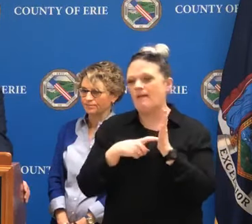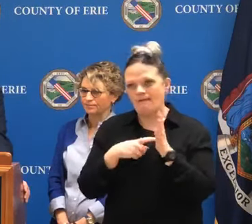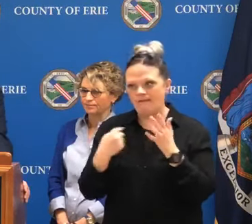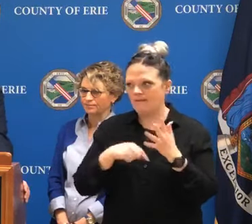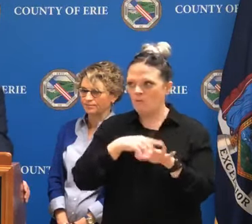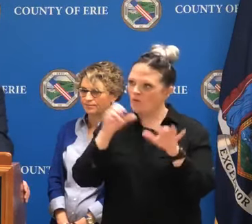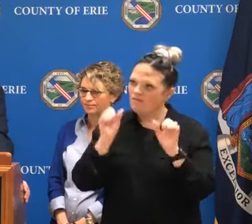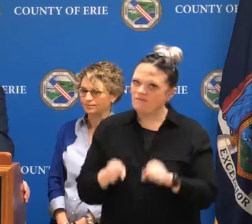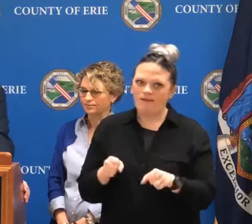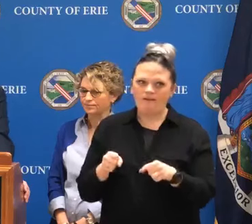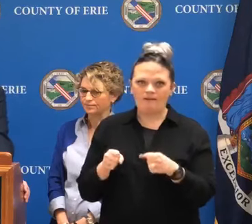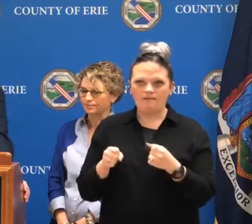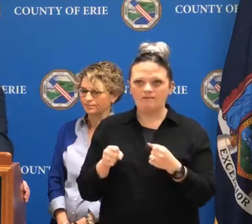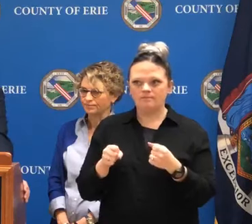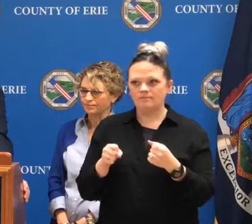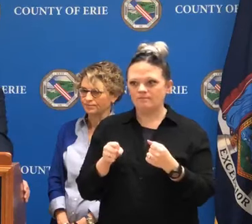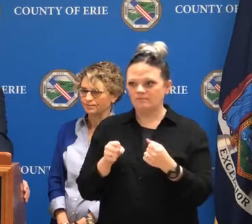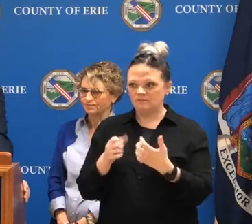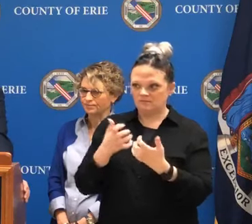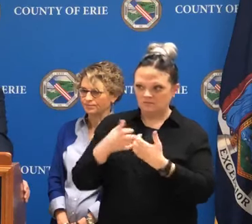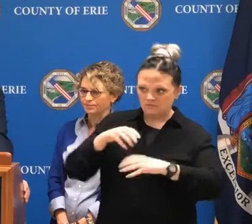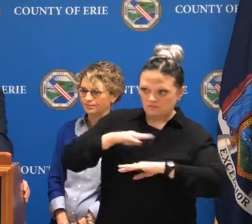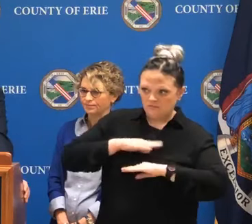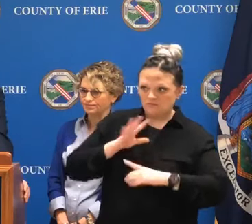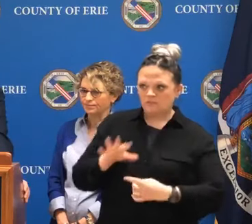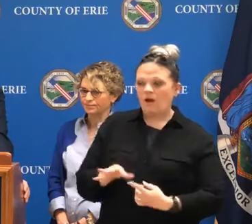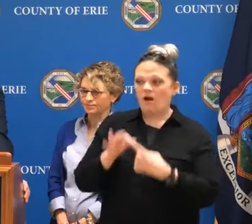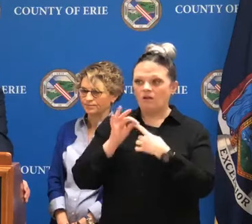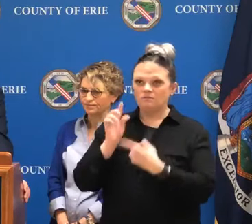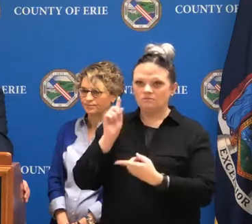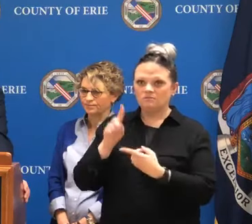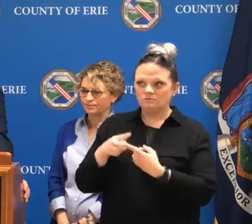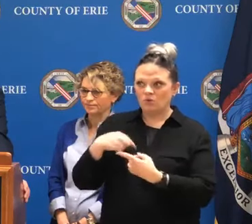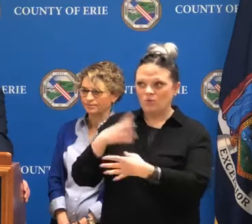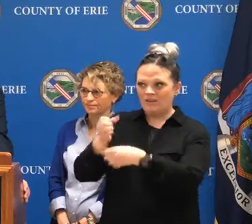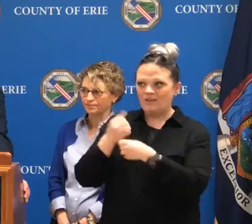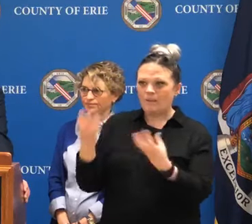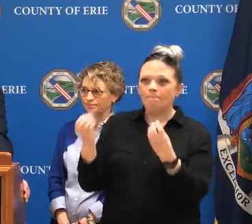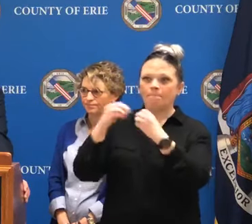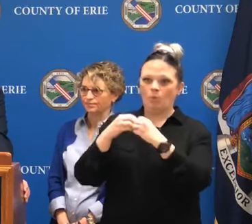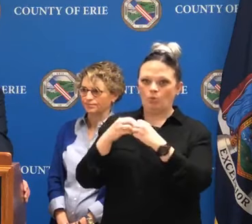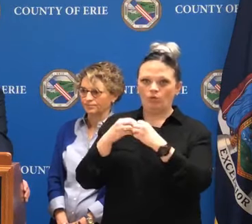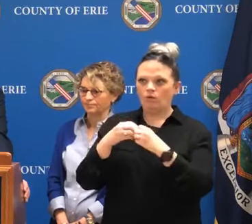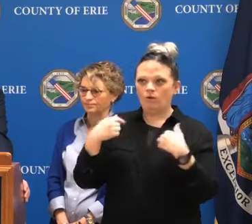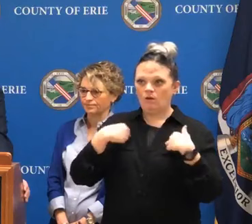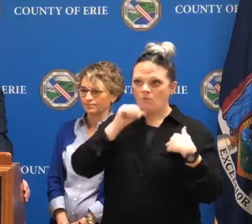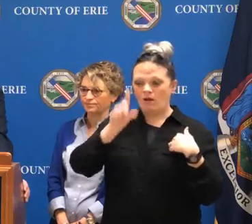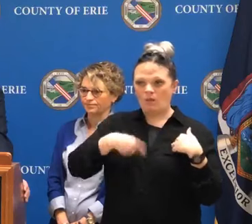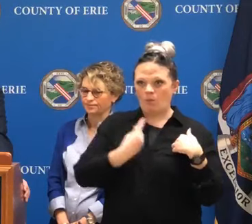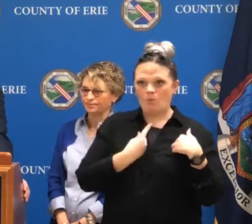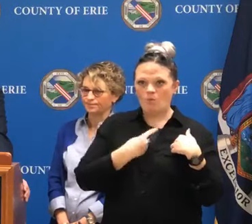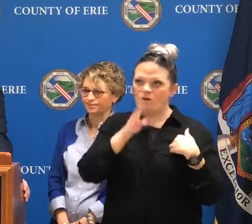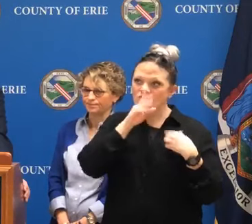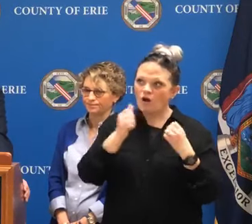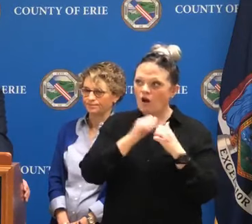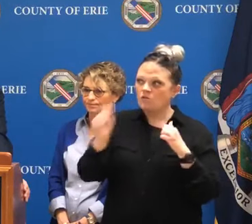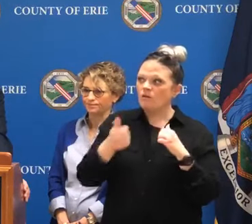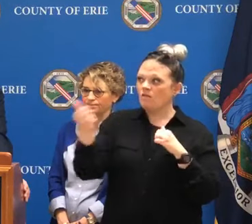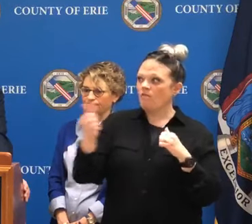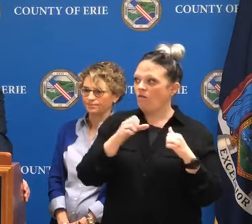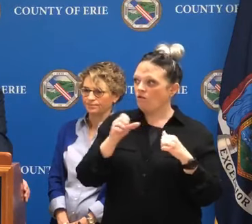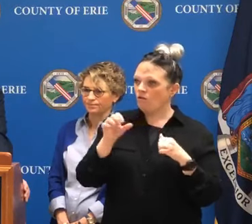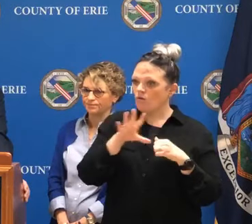we'll be able to meet that unless we get new supply. And we're not the only ones that are dealing with that. I know from talking to my colleagues elsewhere, and I'm not just